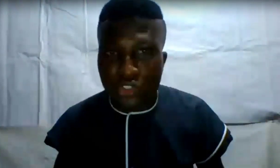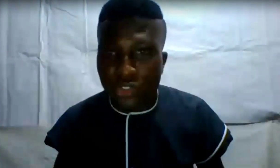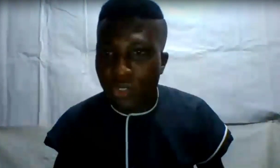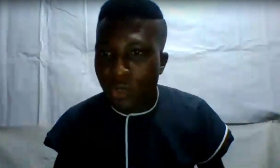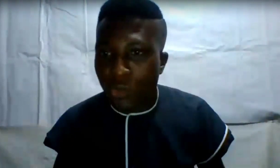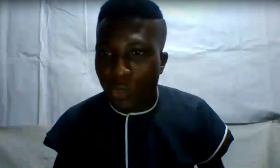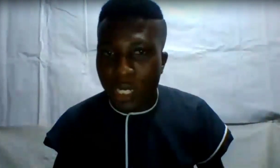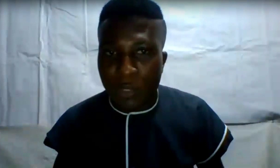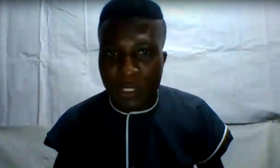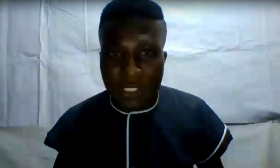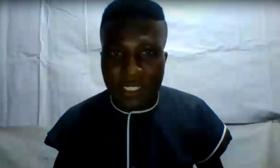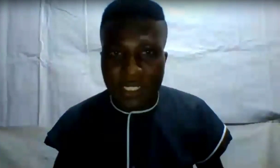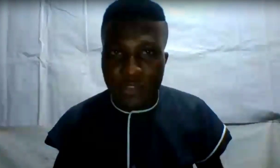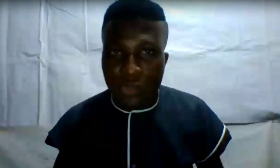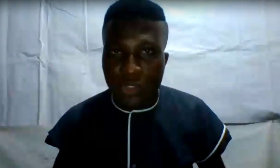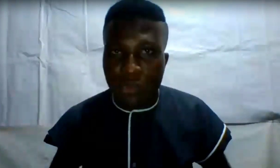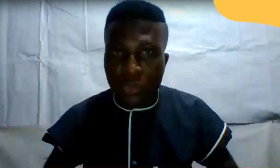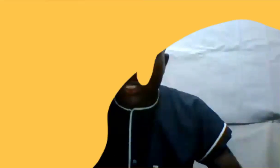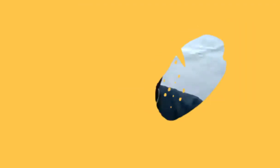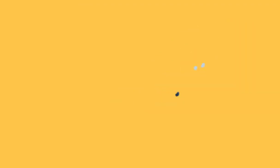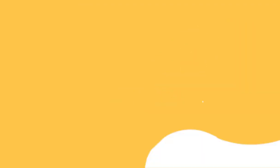so we don't want to keep you more than that.